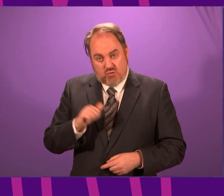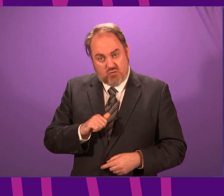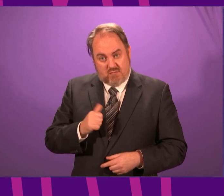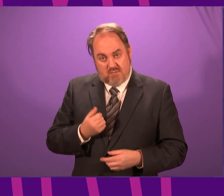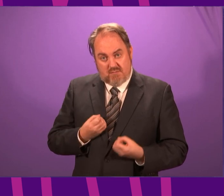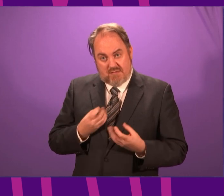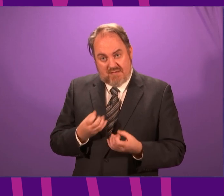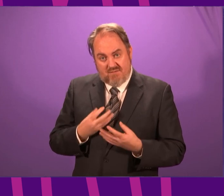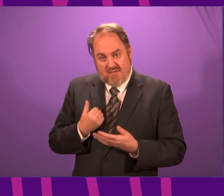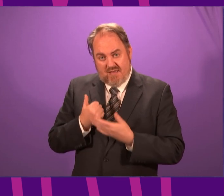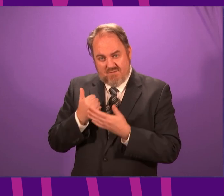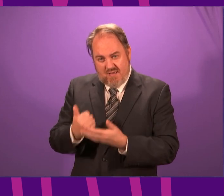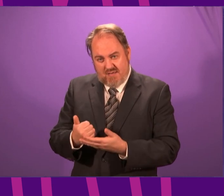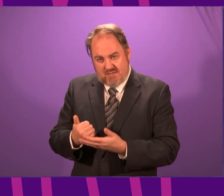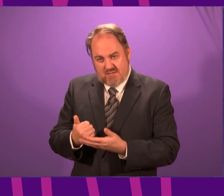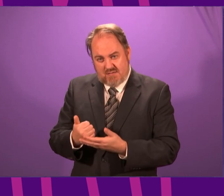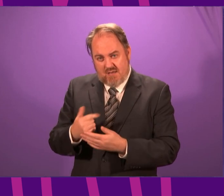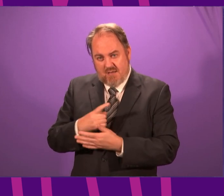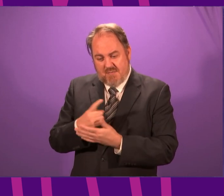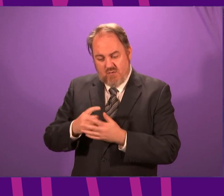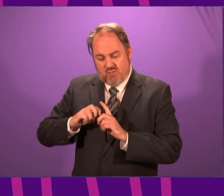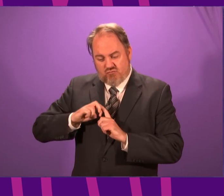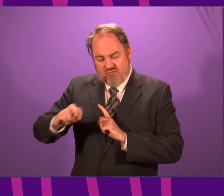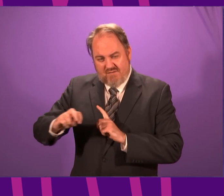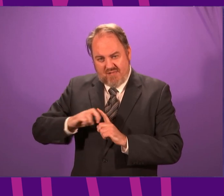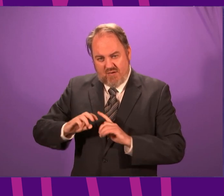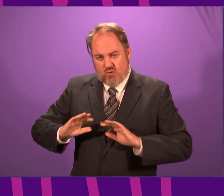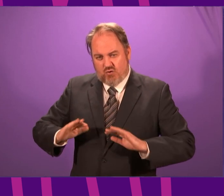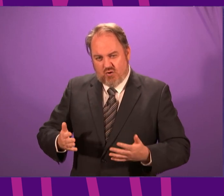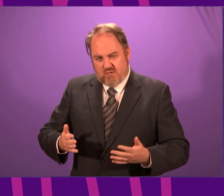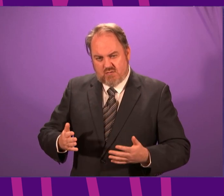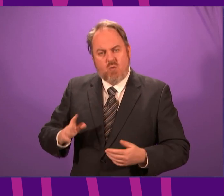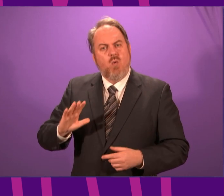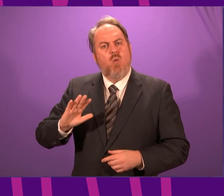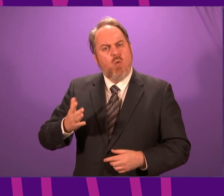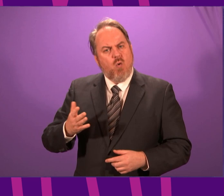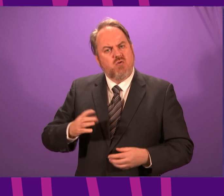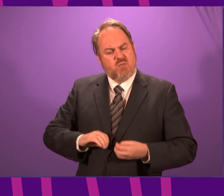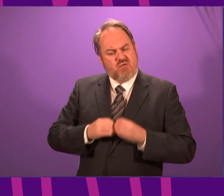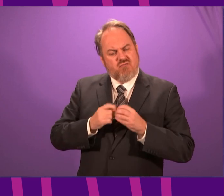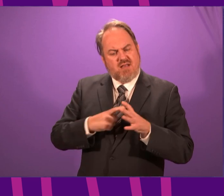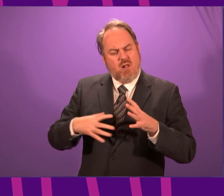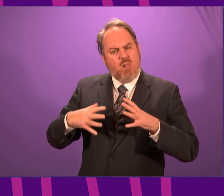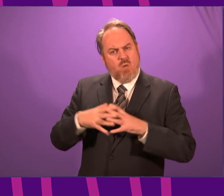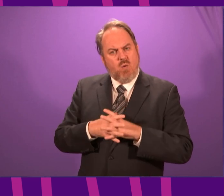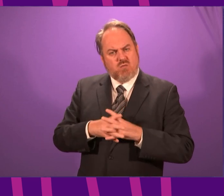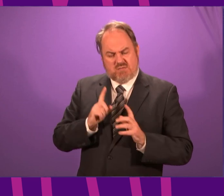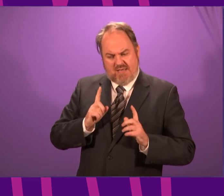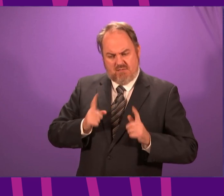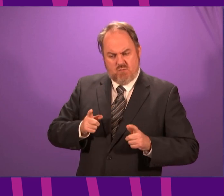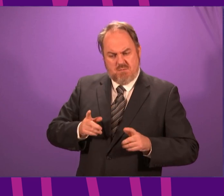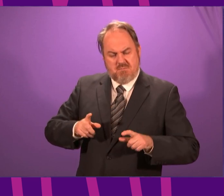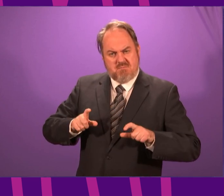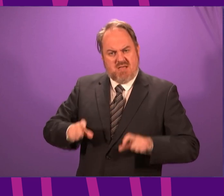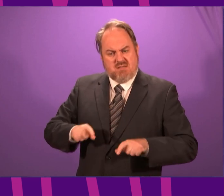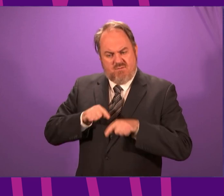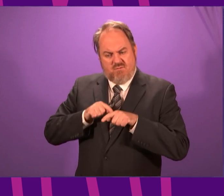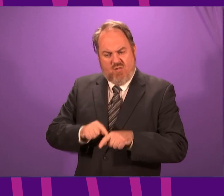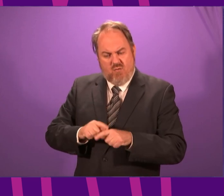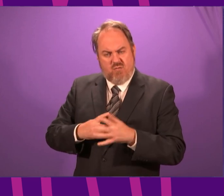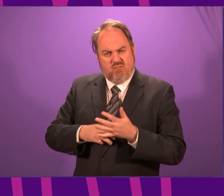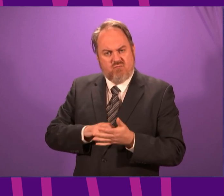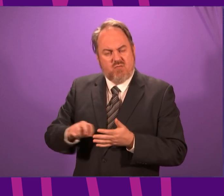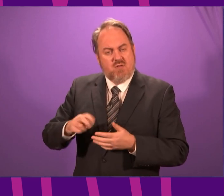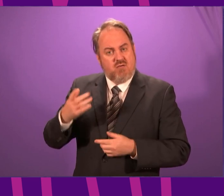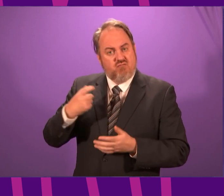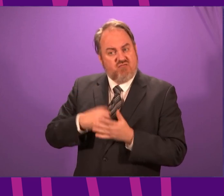on travel restrictions, or is she arguing that that advice should be placed in law and it should become much more enforceable? When Richard Leonard and I